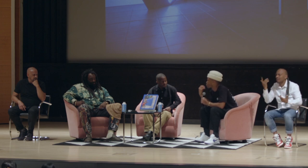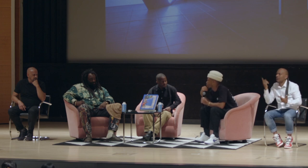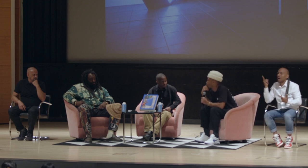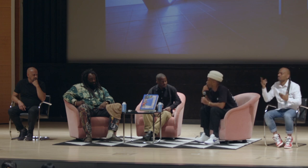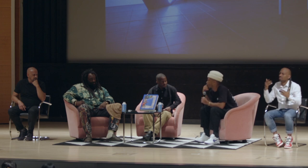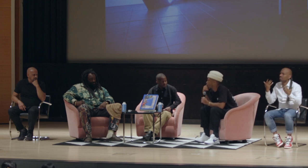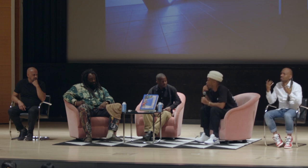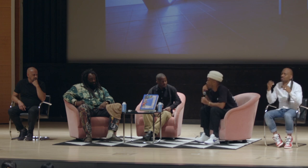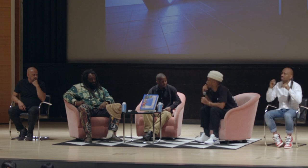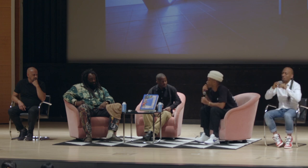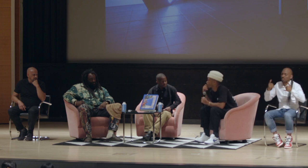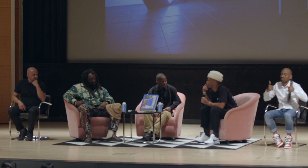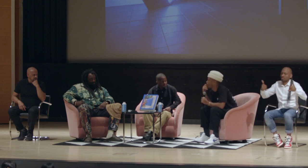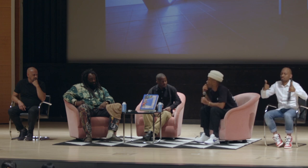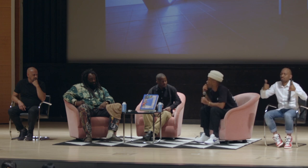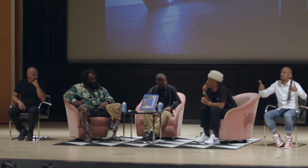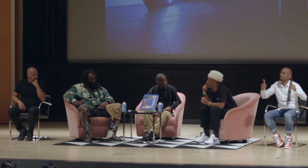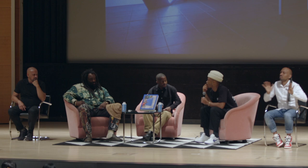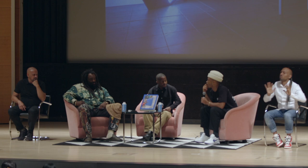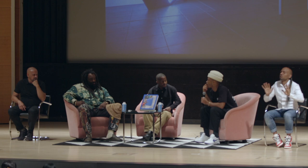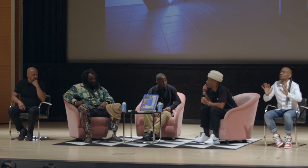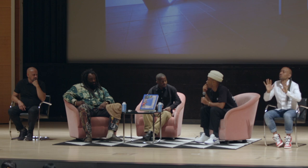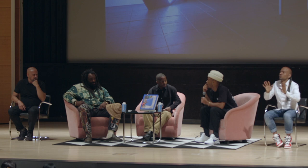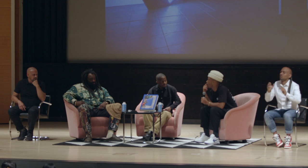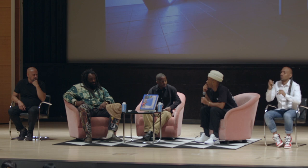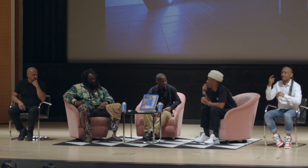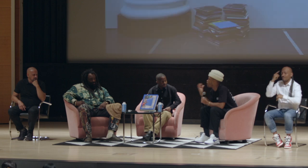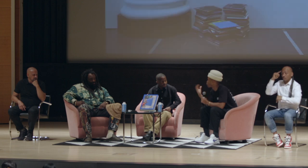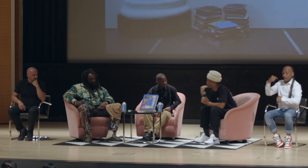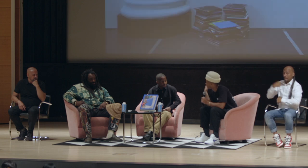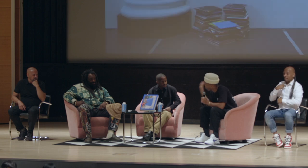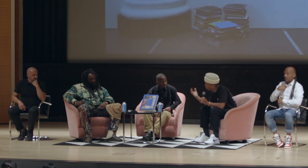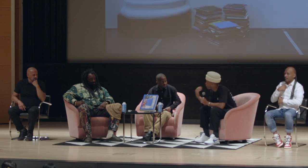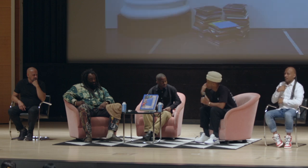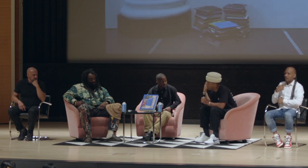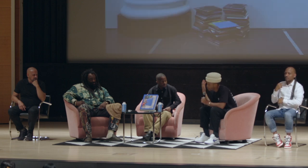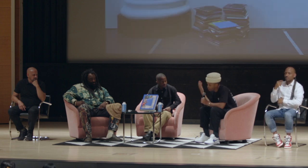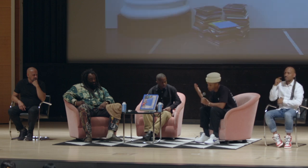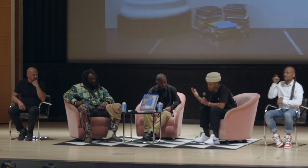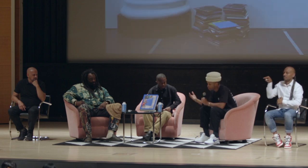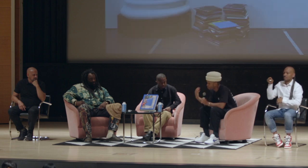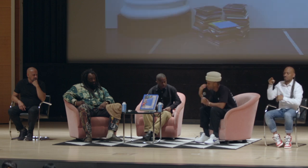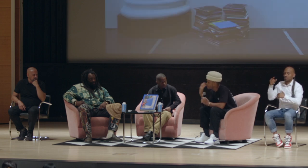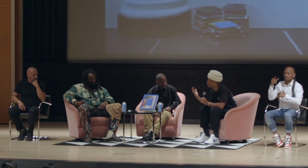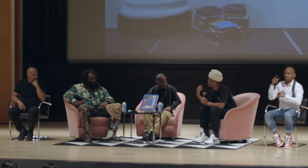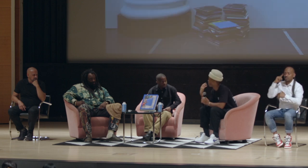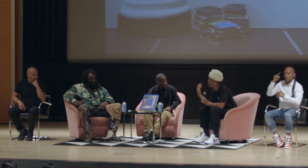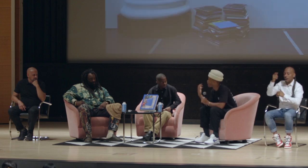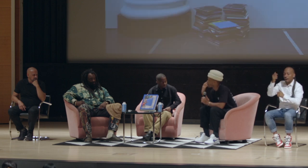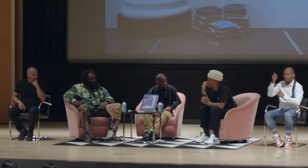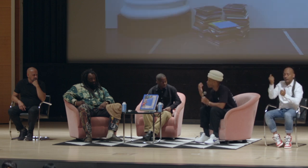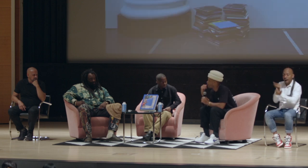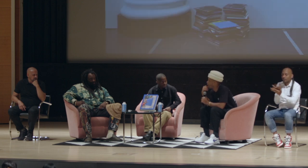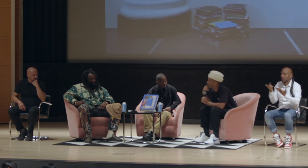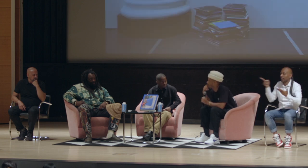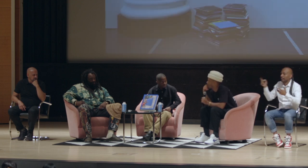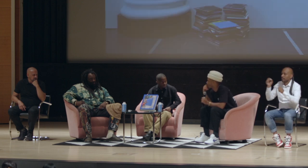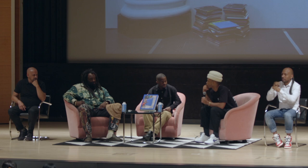super interesting to me was that, like, as much output that he was, you know, clearly